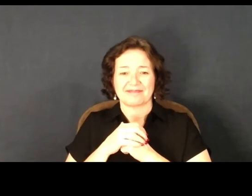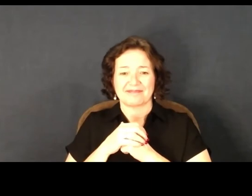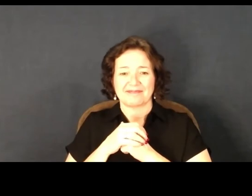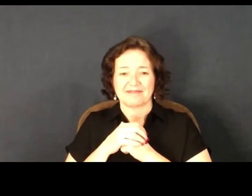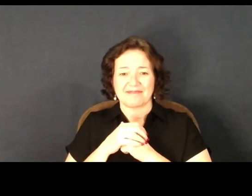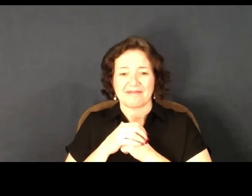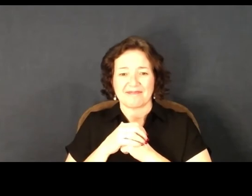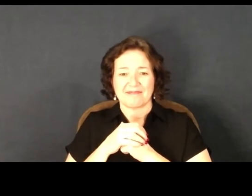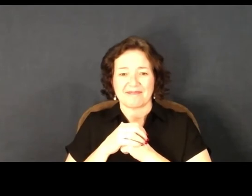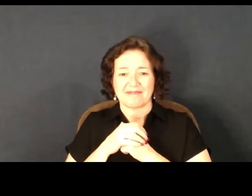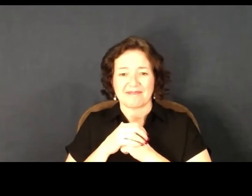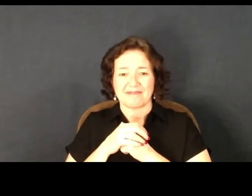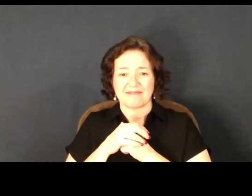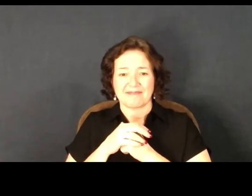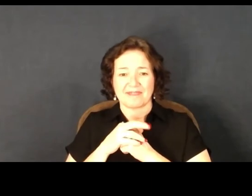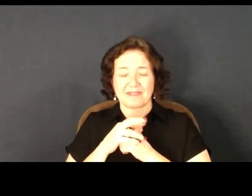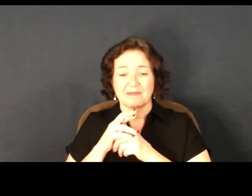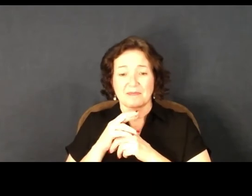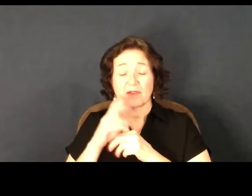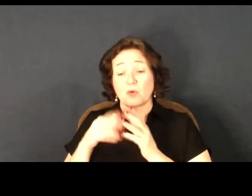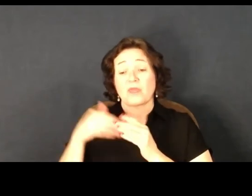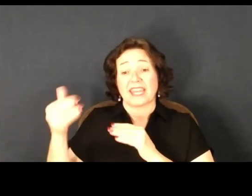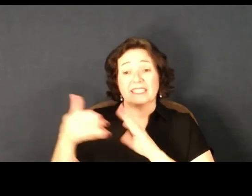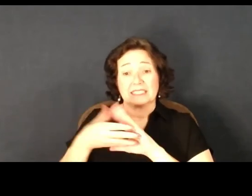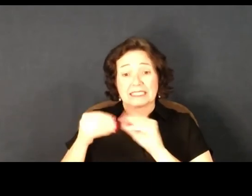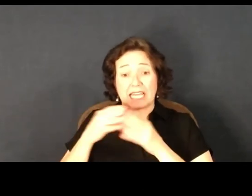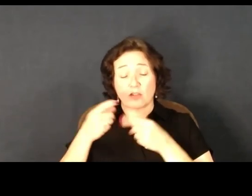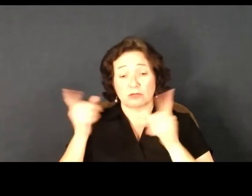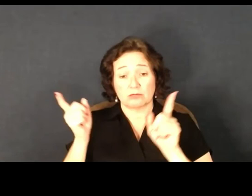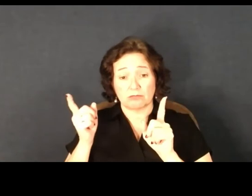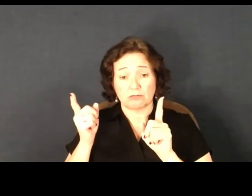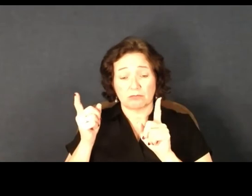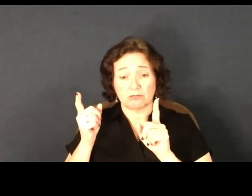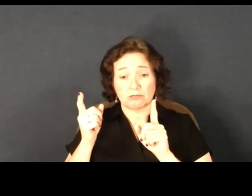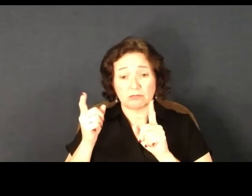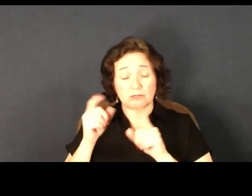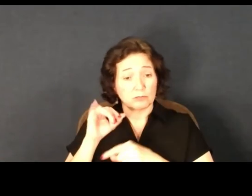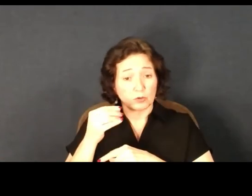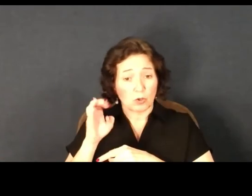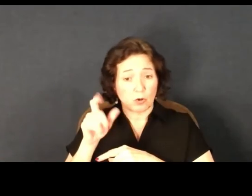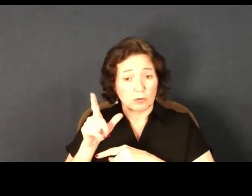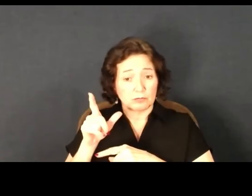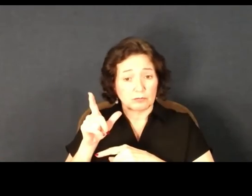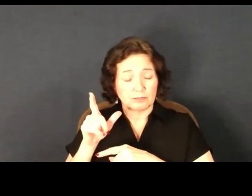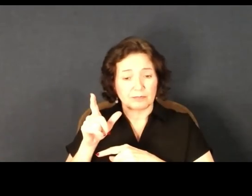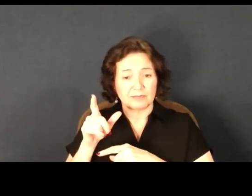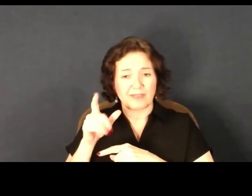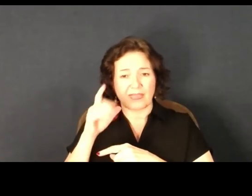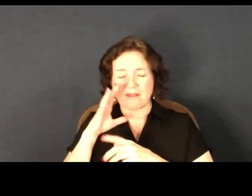Now, when I think of this next teller, I always think of a man with the flying